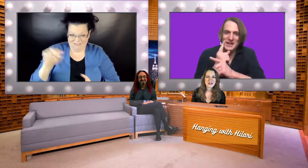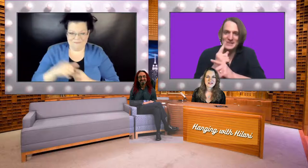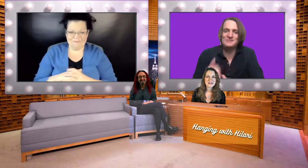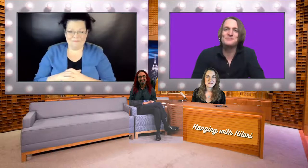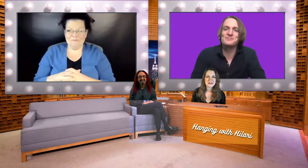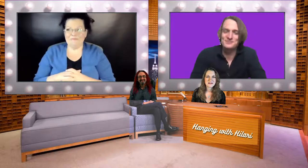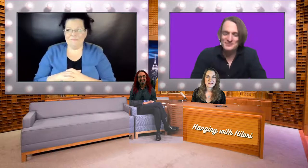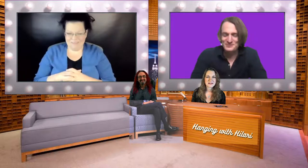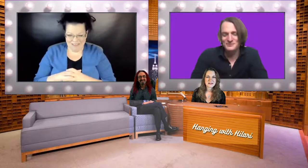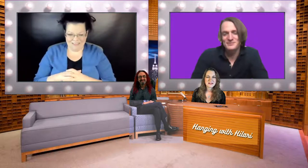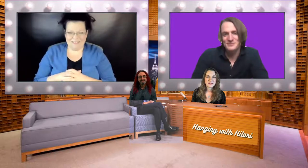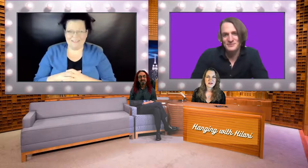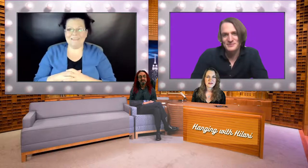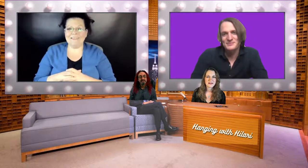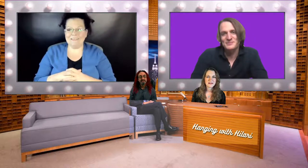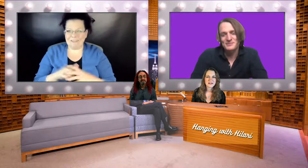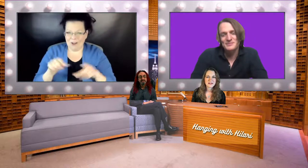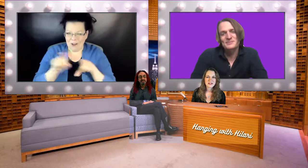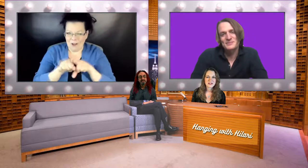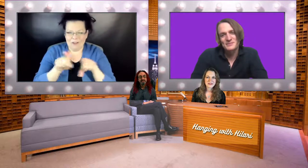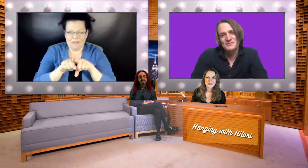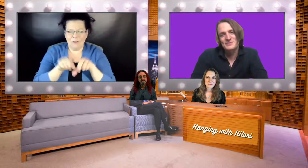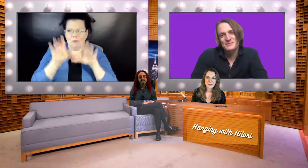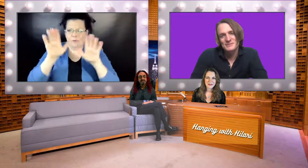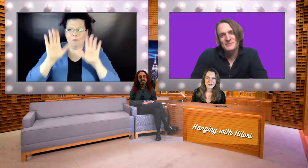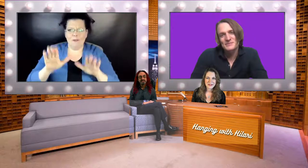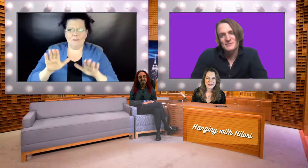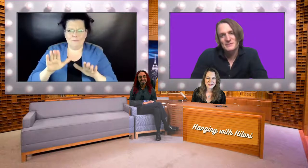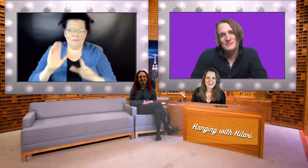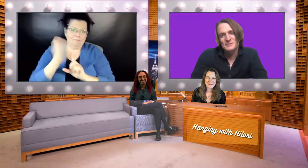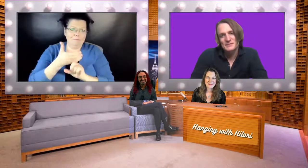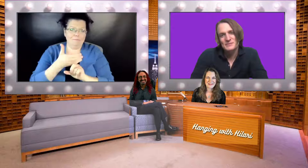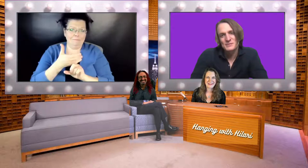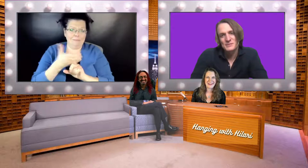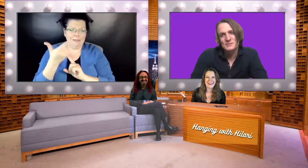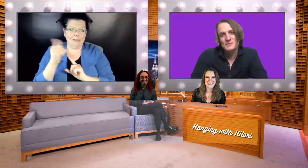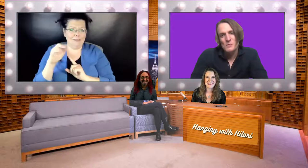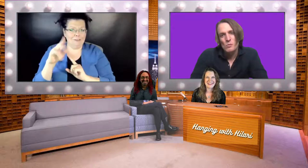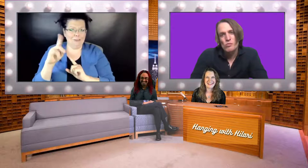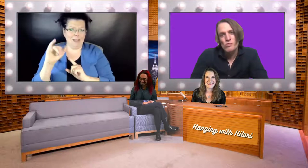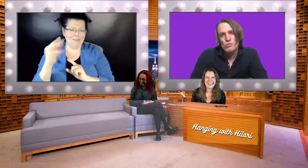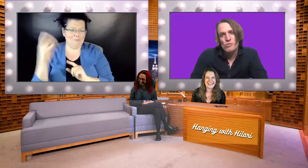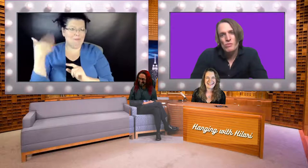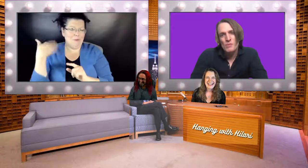And John did, yes, he did a great Glenda Jackson impersonation